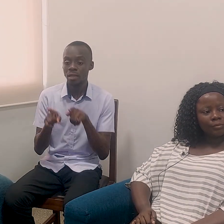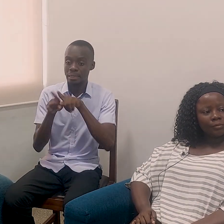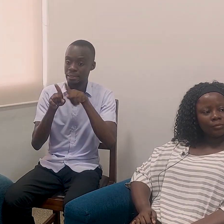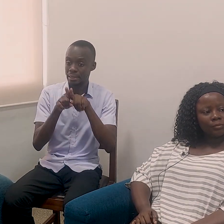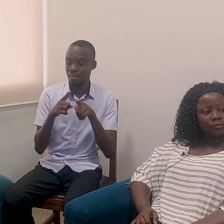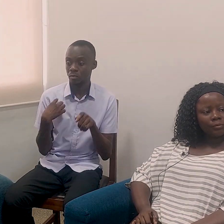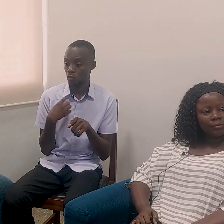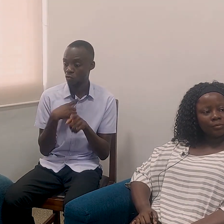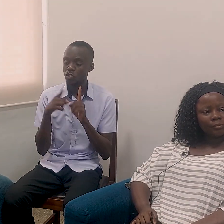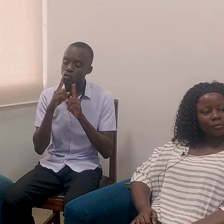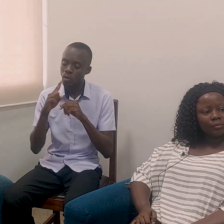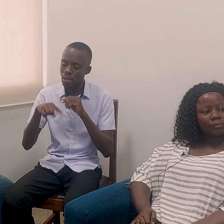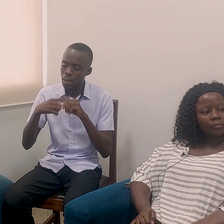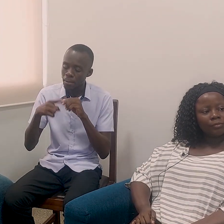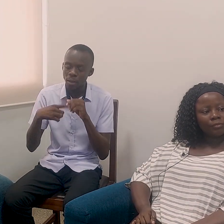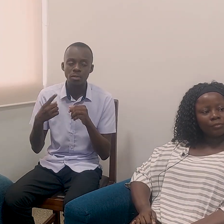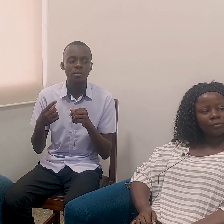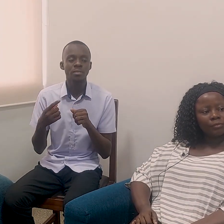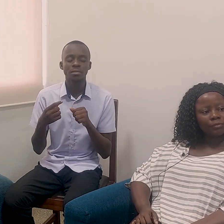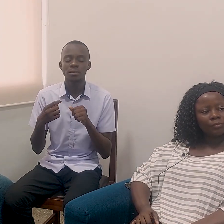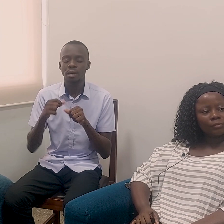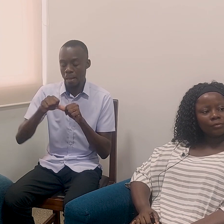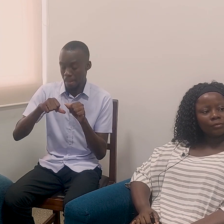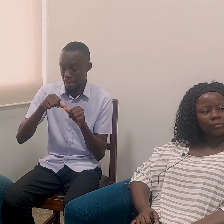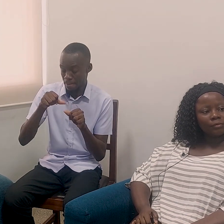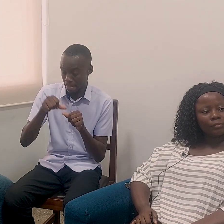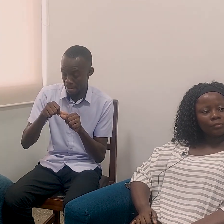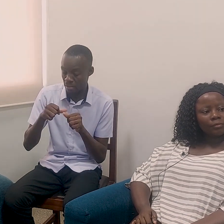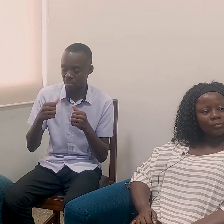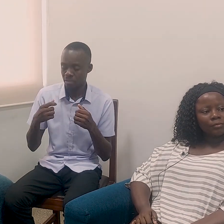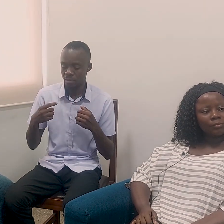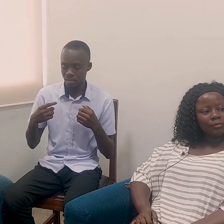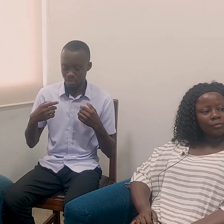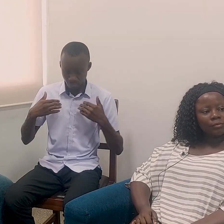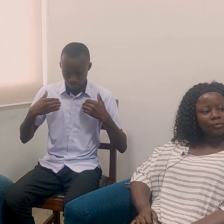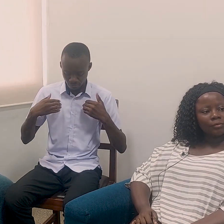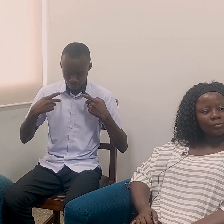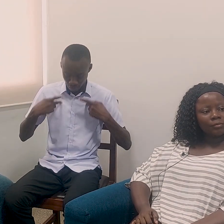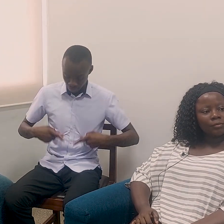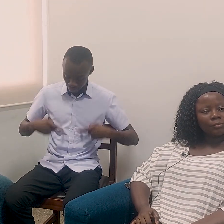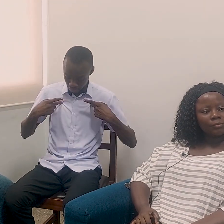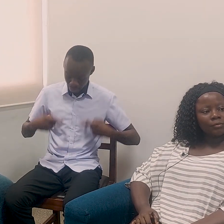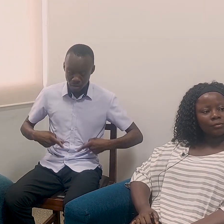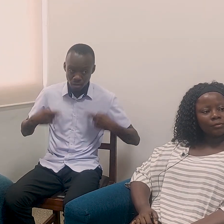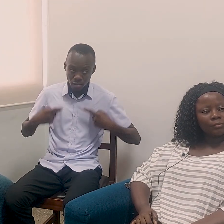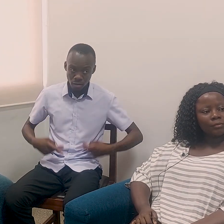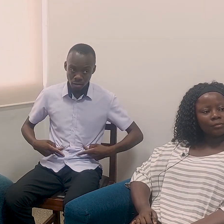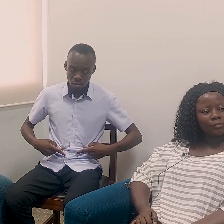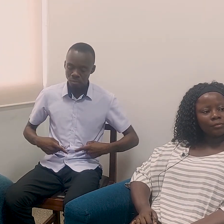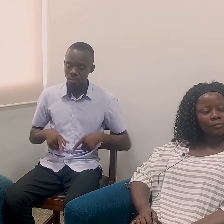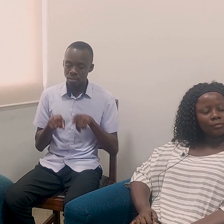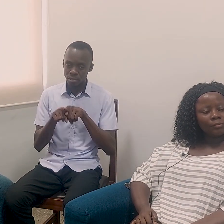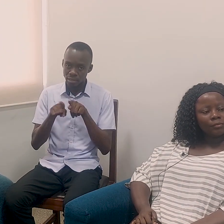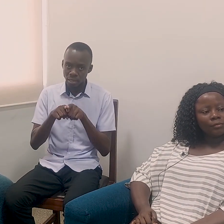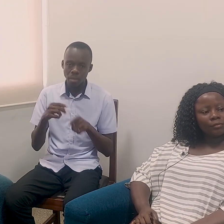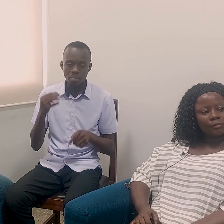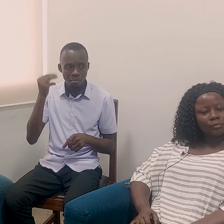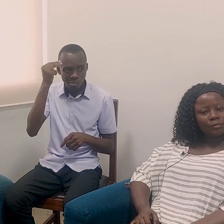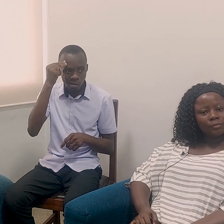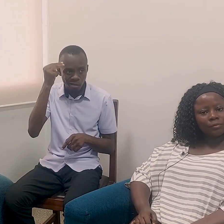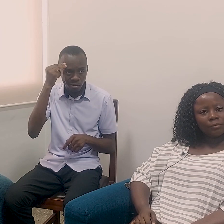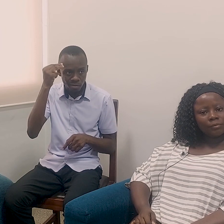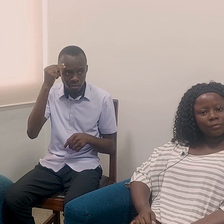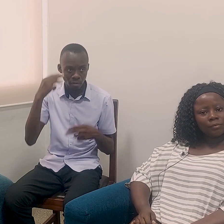how they interplay with each other. And we are also starting to realize that there's a need to also focus